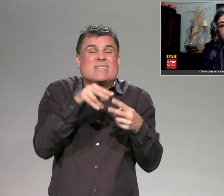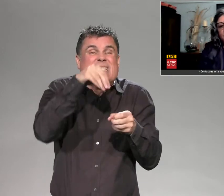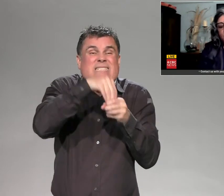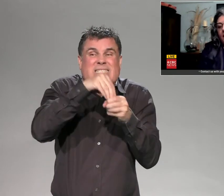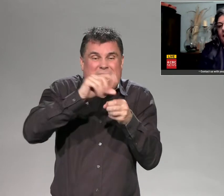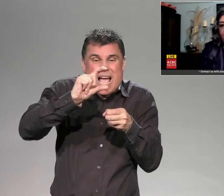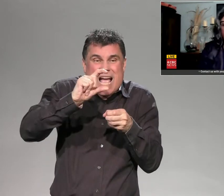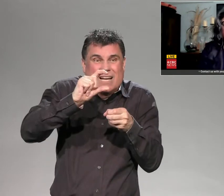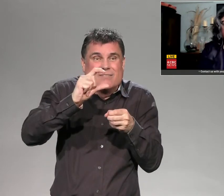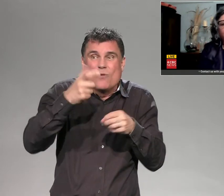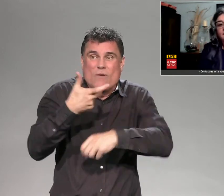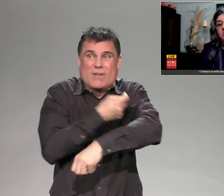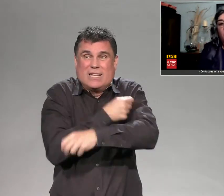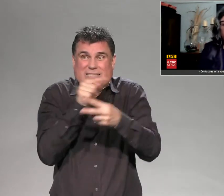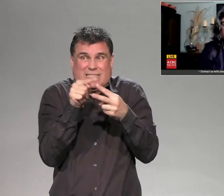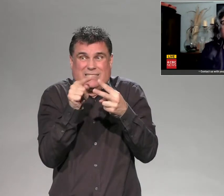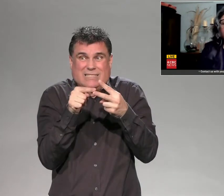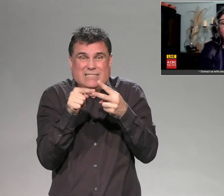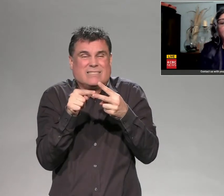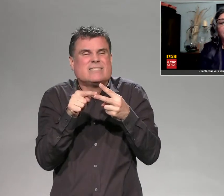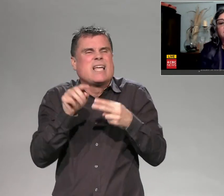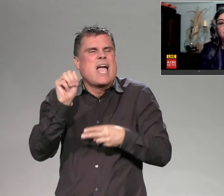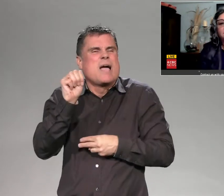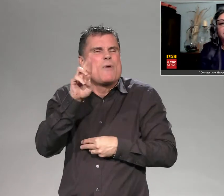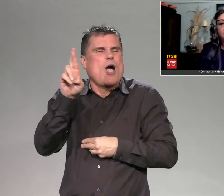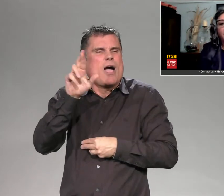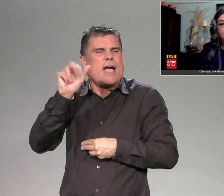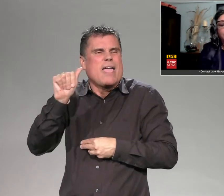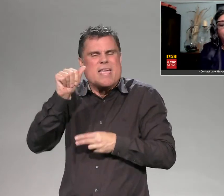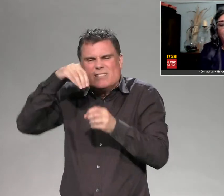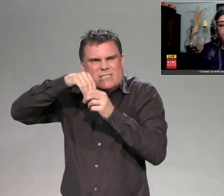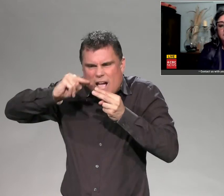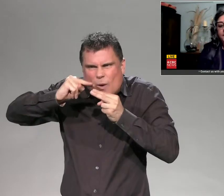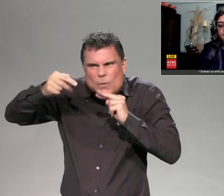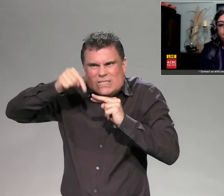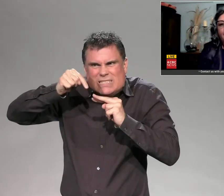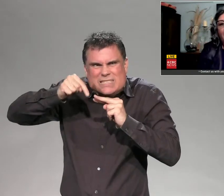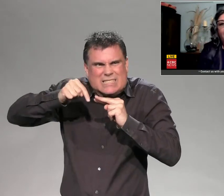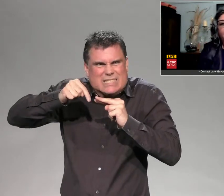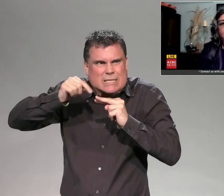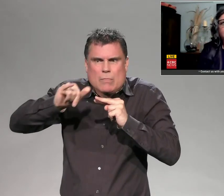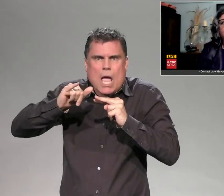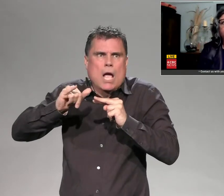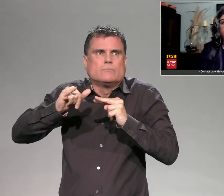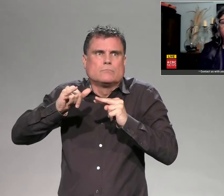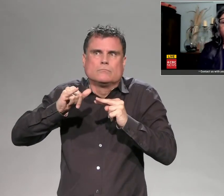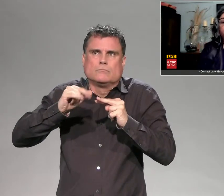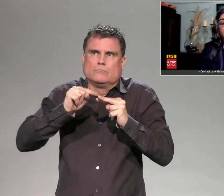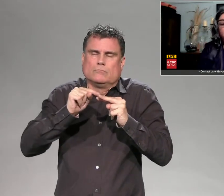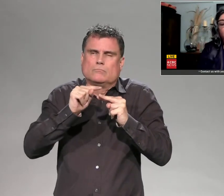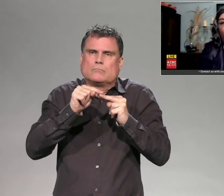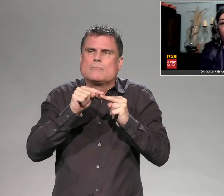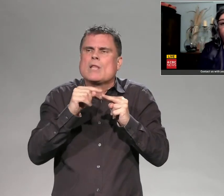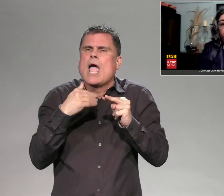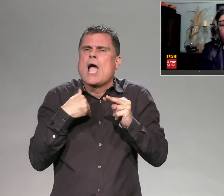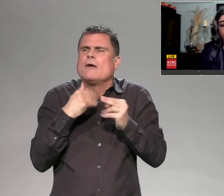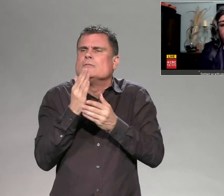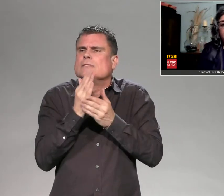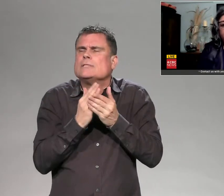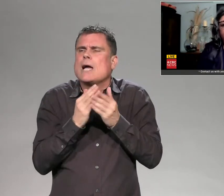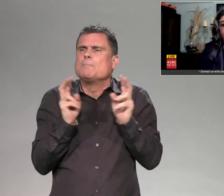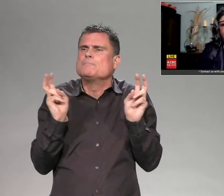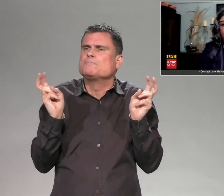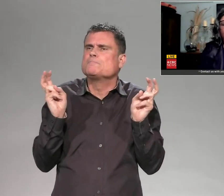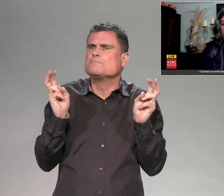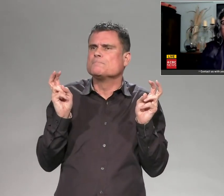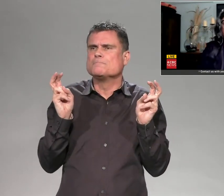stabilizers, so chemicals like salts to stabilize the product, and some lipids or oil product